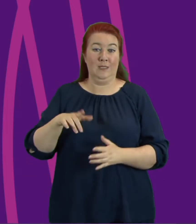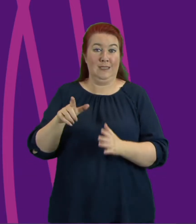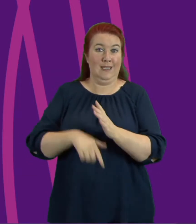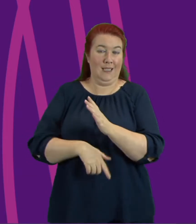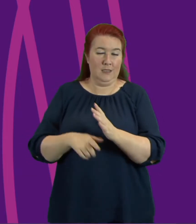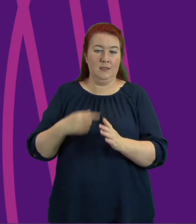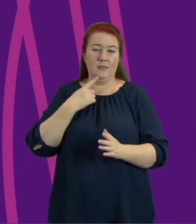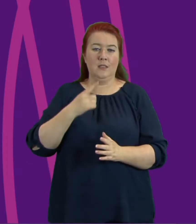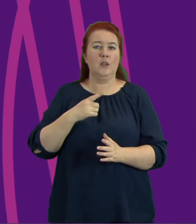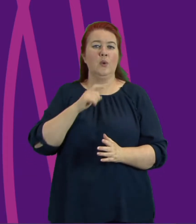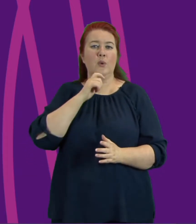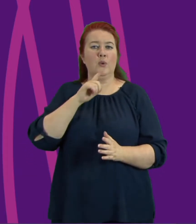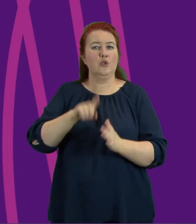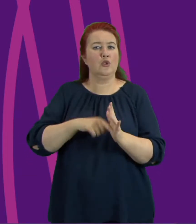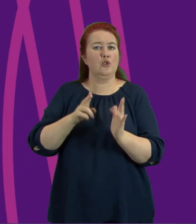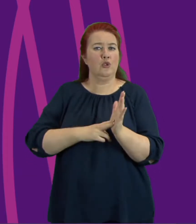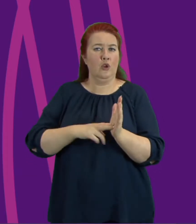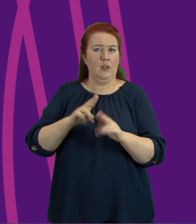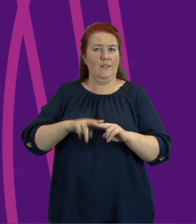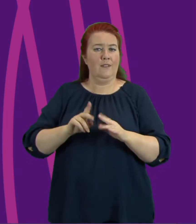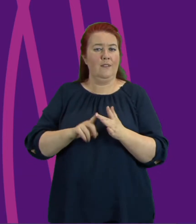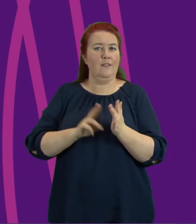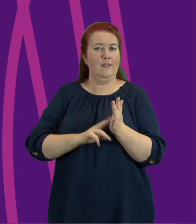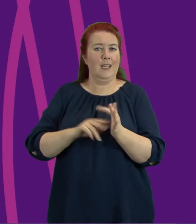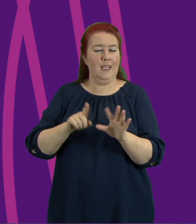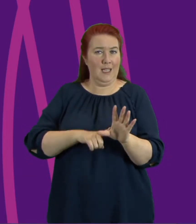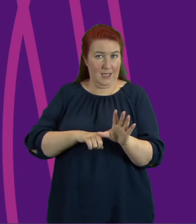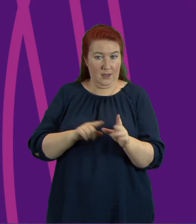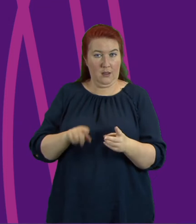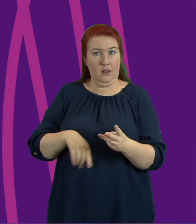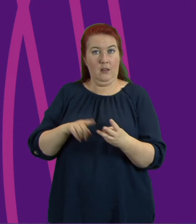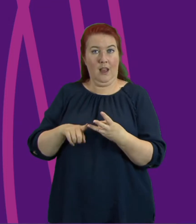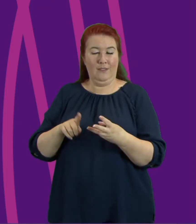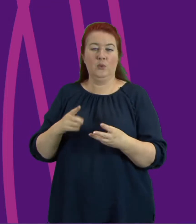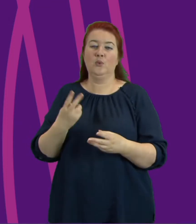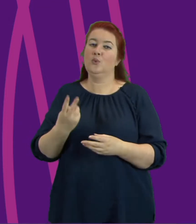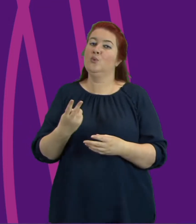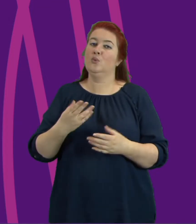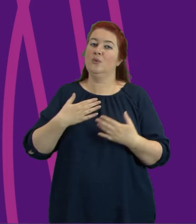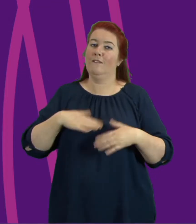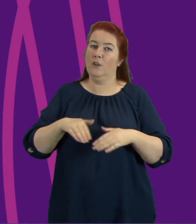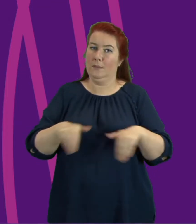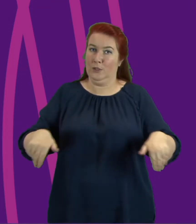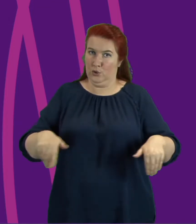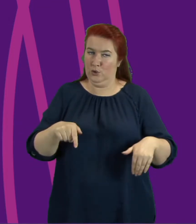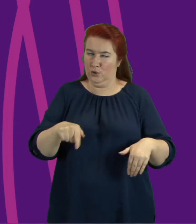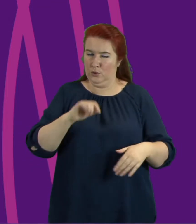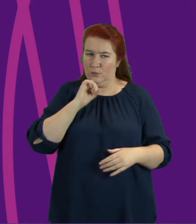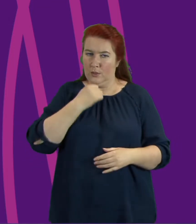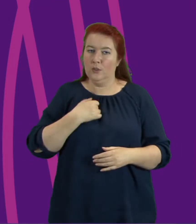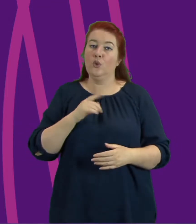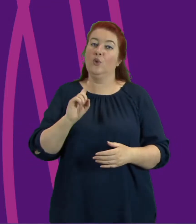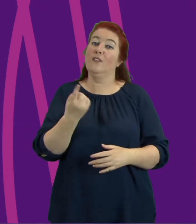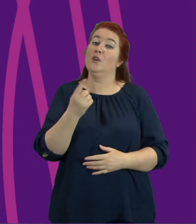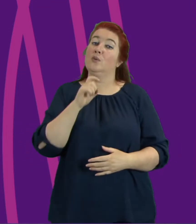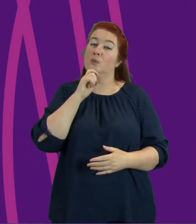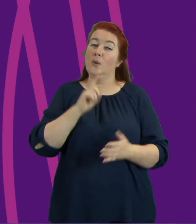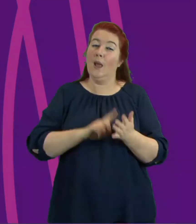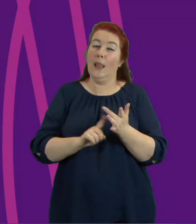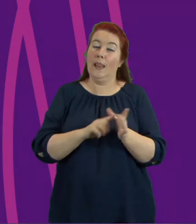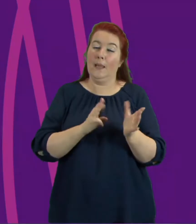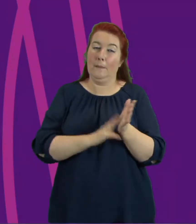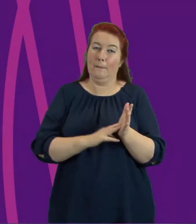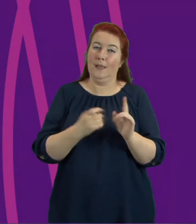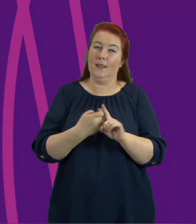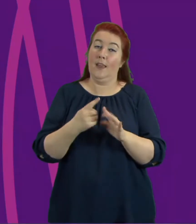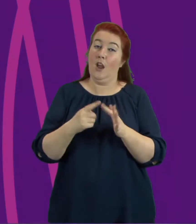note that John Finney will be called after the 2 front bench speakers. So first of all, can I have Liam Kerr, please? Well, thank you,